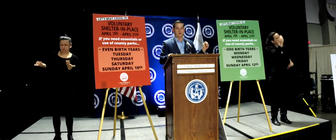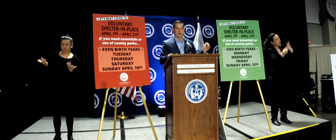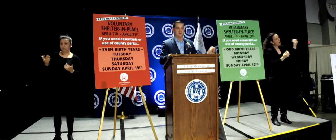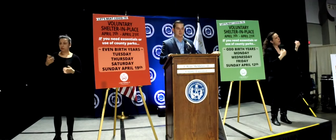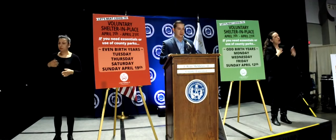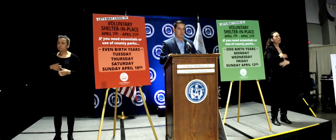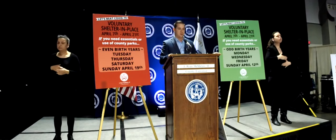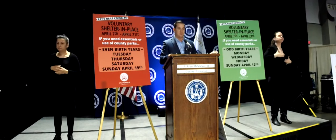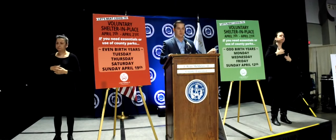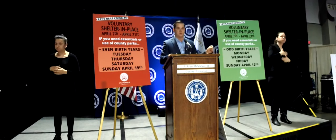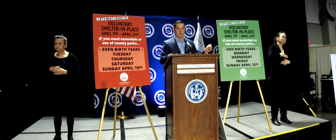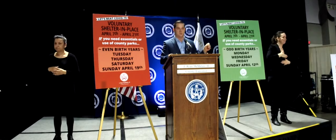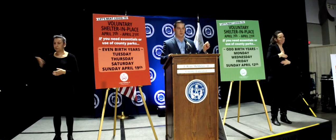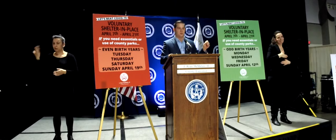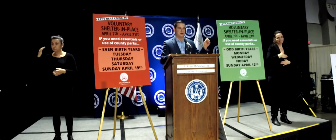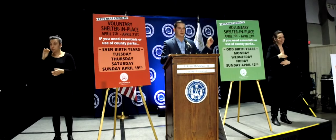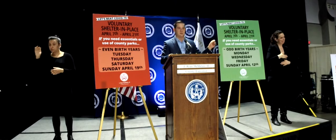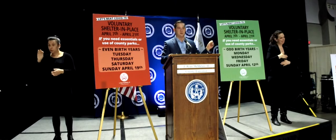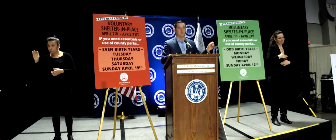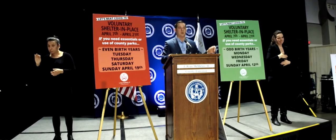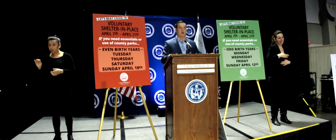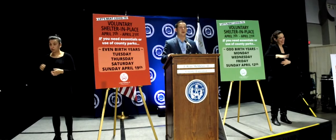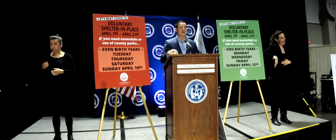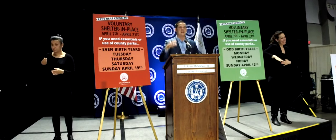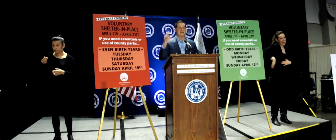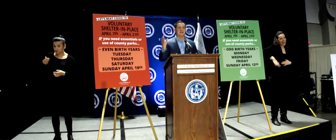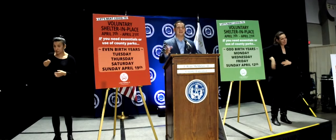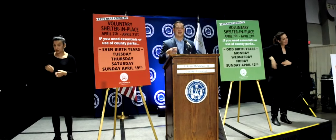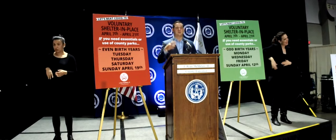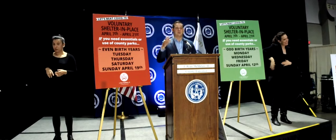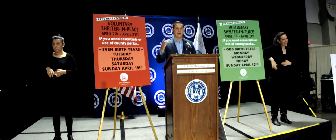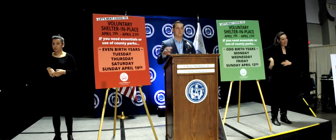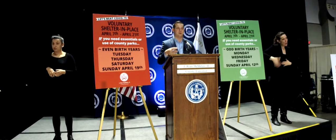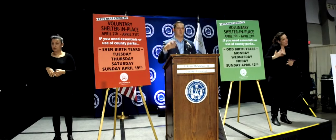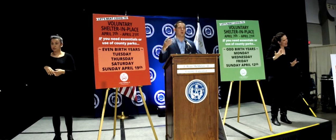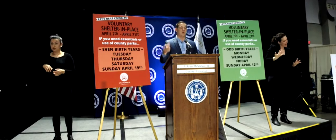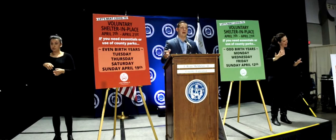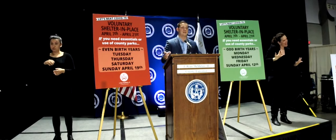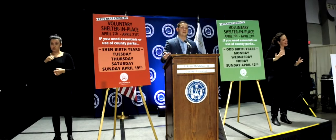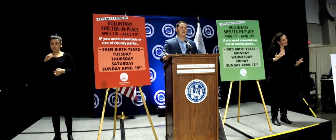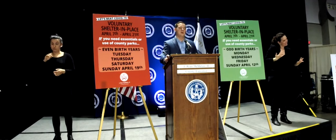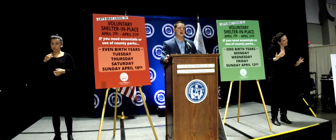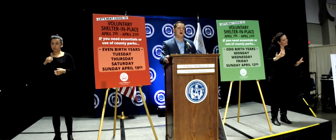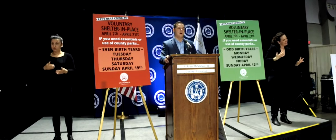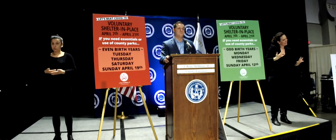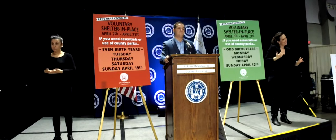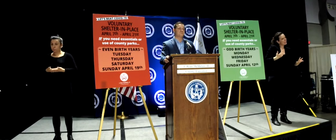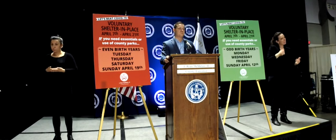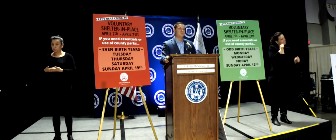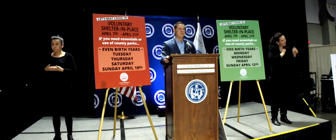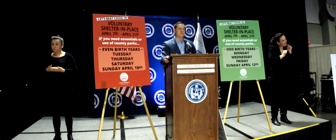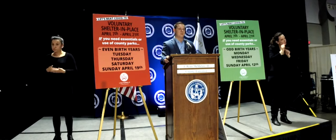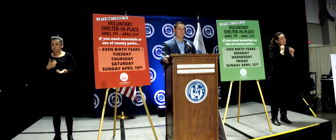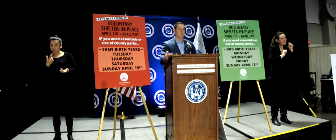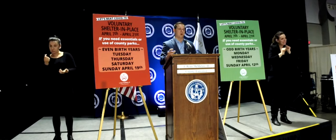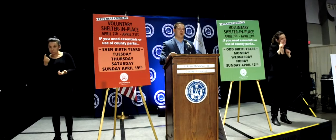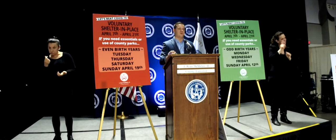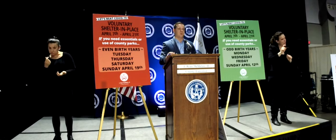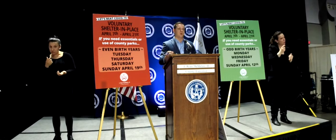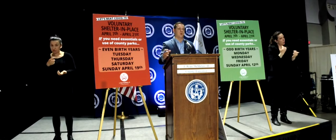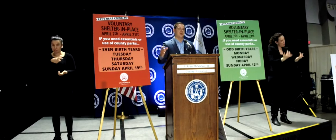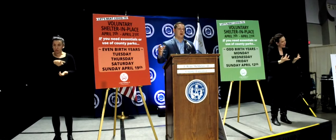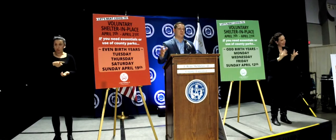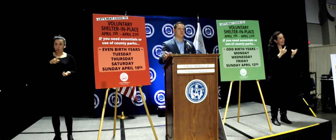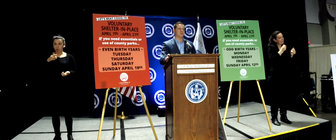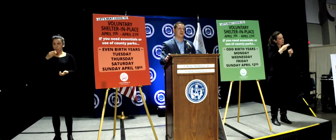shopping here. The next day I'm going to go to Home Depot. The next day I'm going to go there. I think that's what's happening more or less, is that people are more